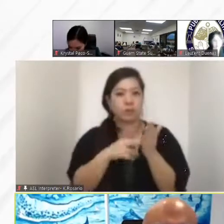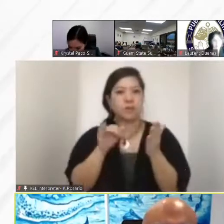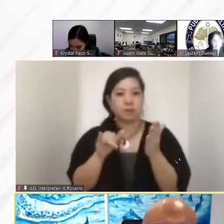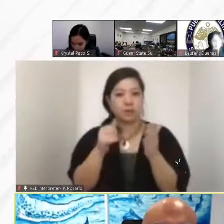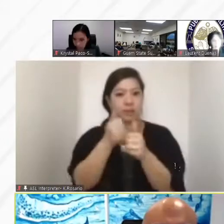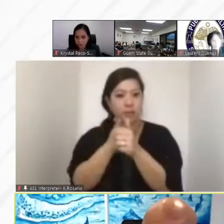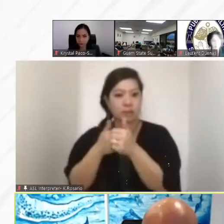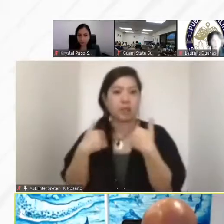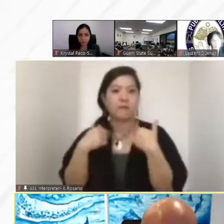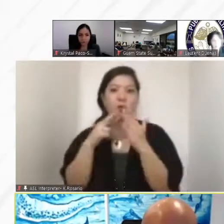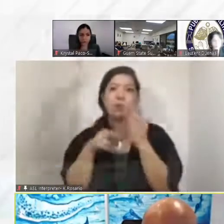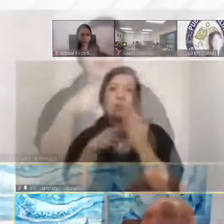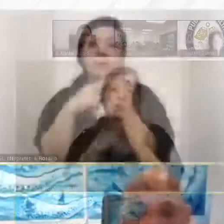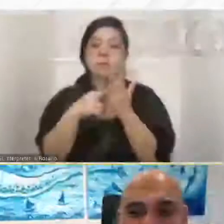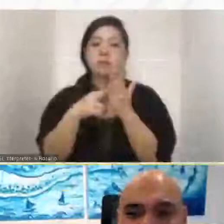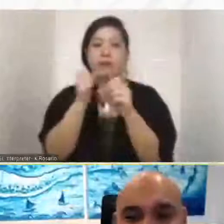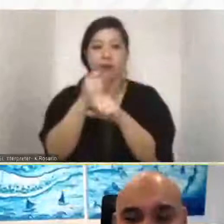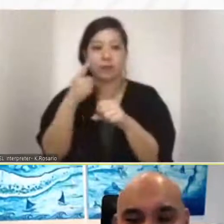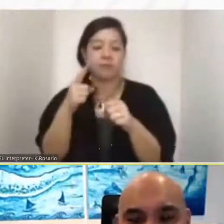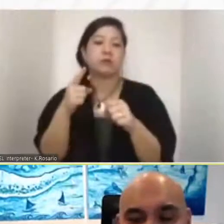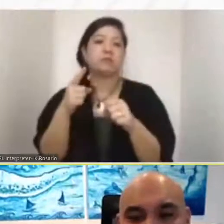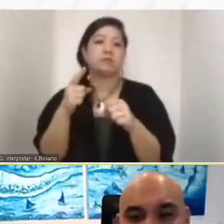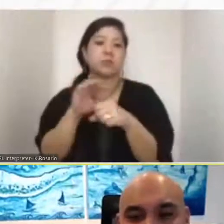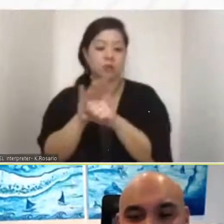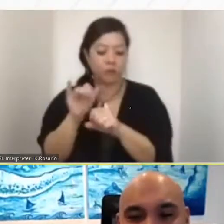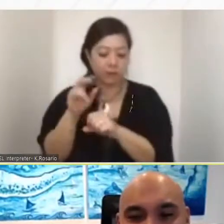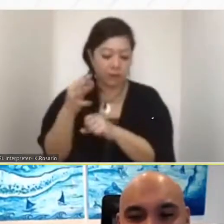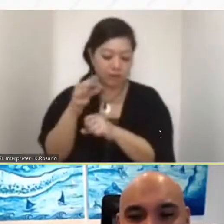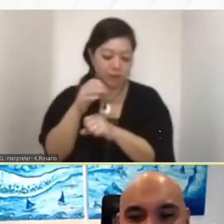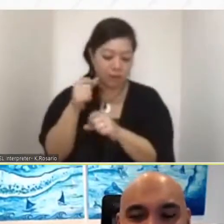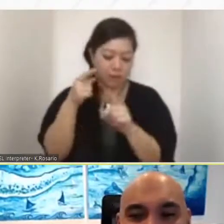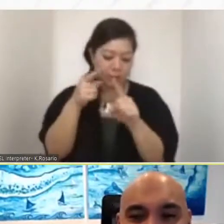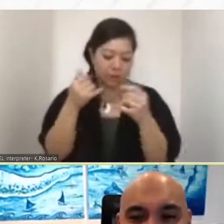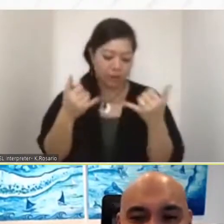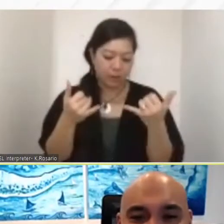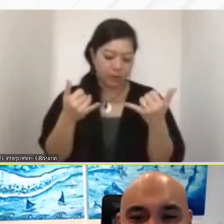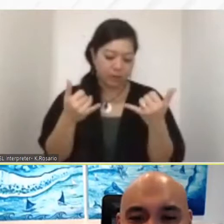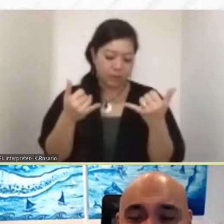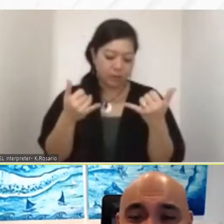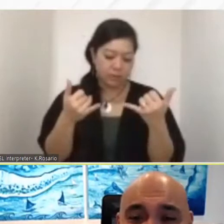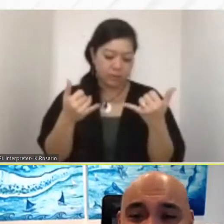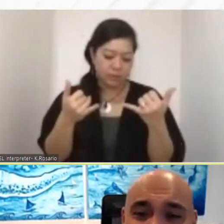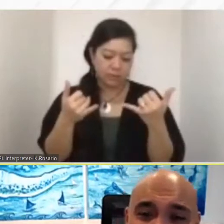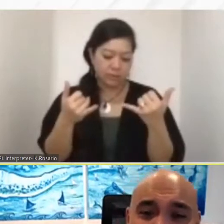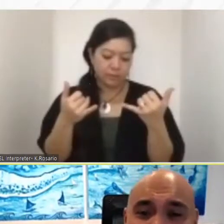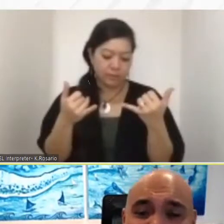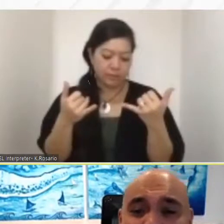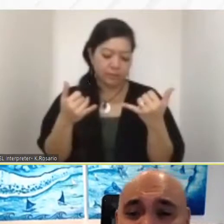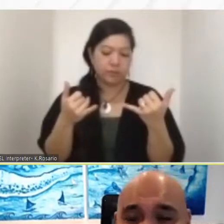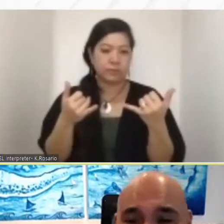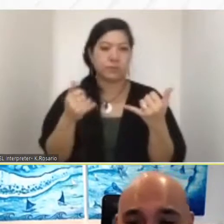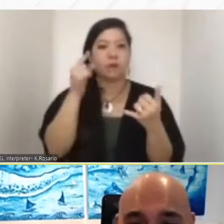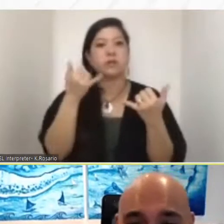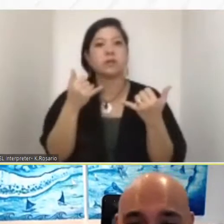have a role in fighting the virus. Last thing I wanted to point out, I'm one of the two. I think the governor's one. I'm two. I'm the